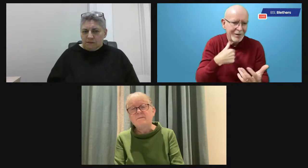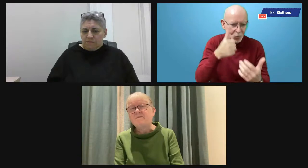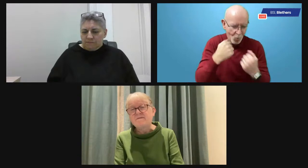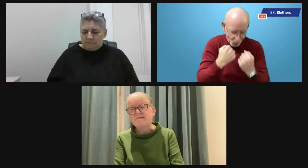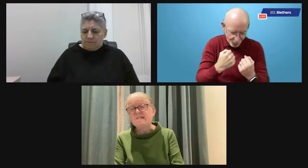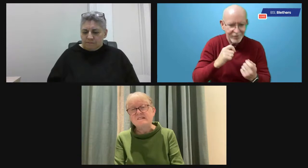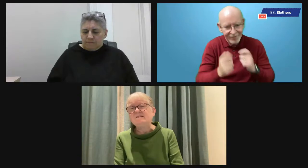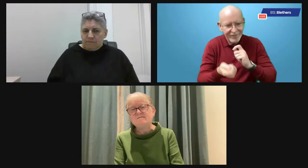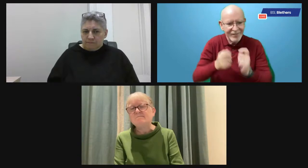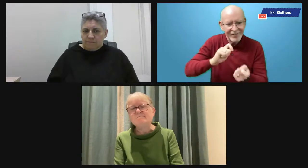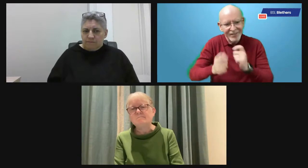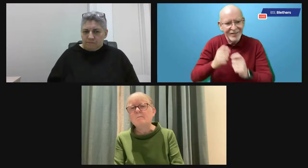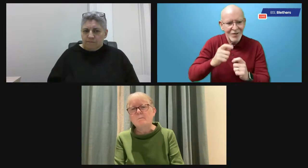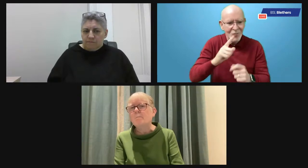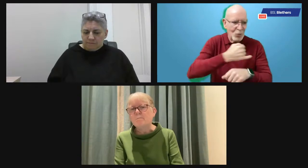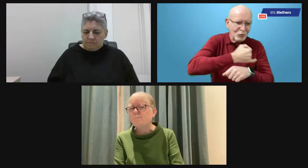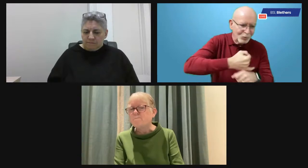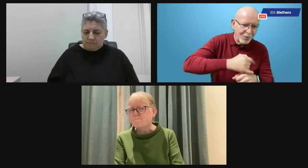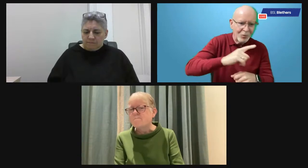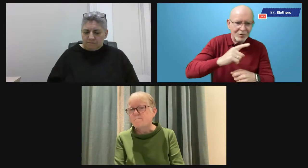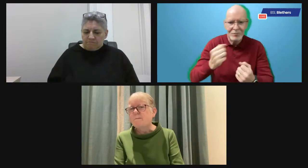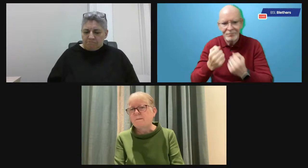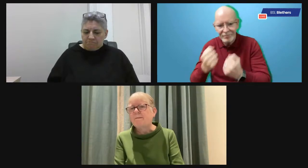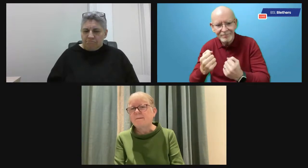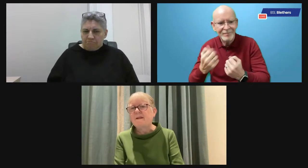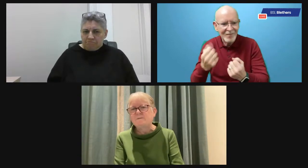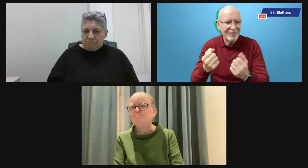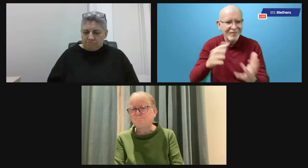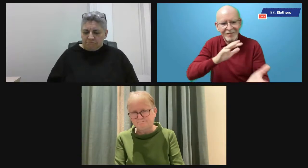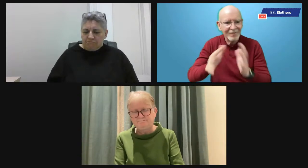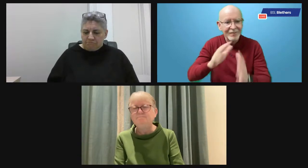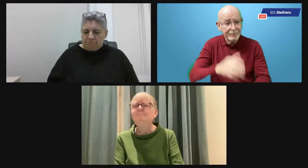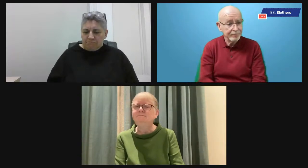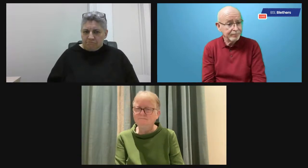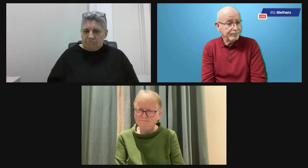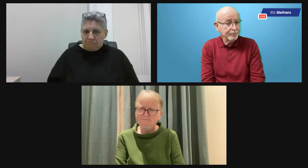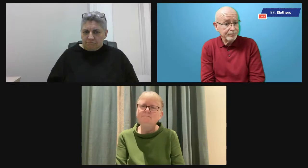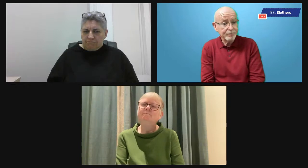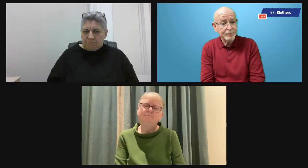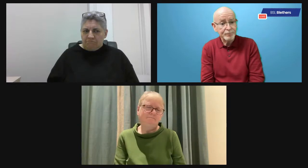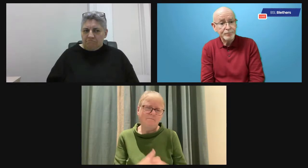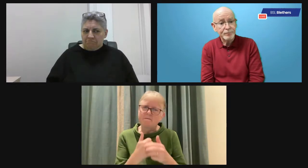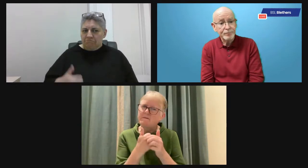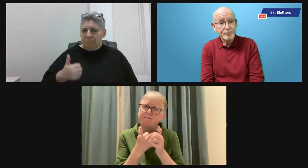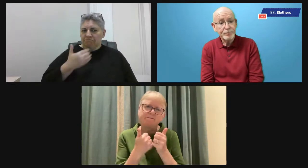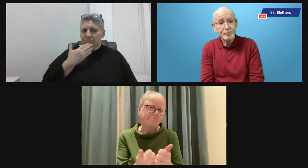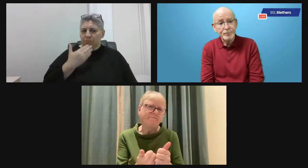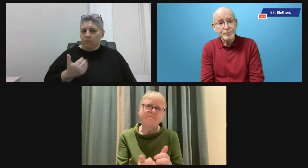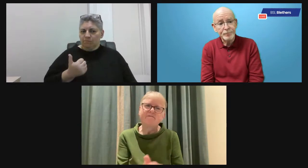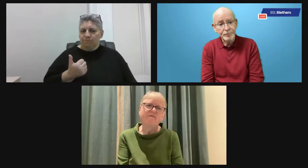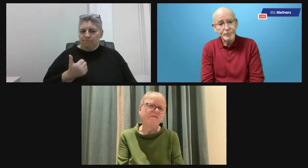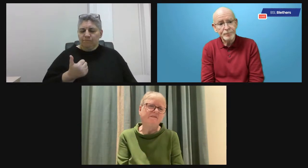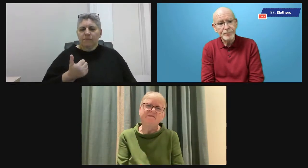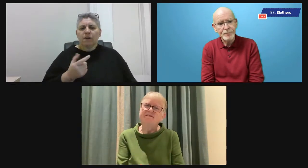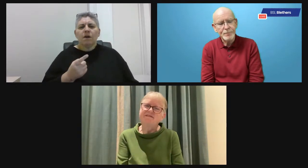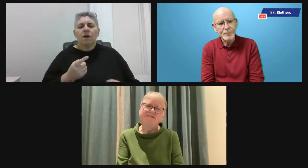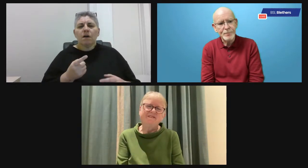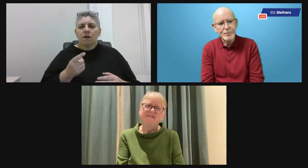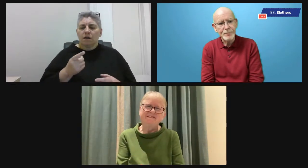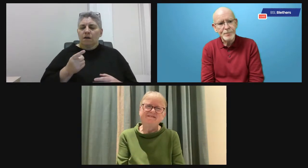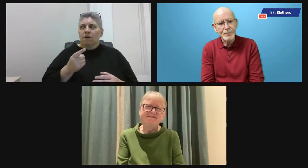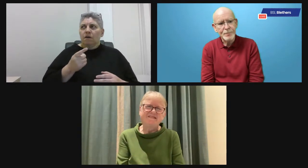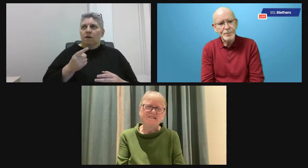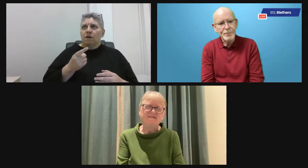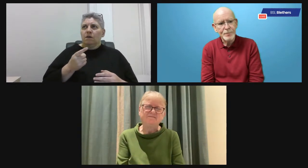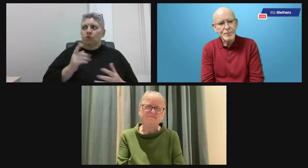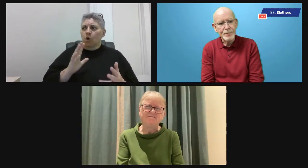make sure that we're looking at alternatives like Zoom, and that we're being very agile in our approach to make sure that we're looking for solutions for all of